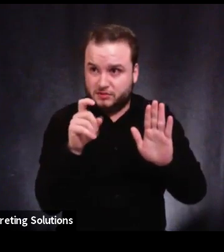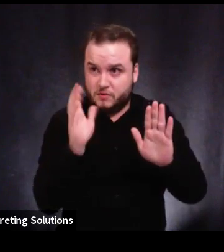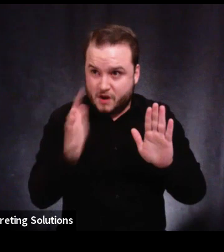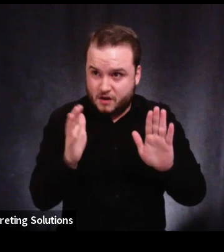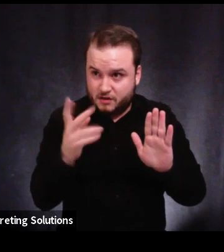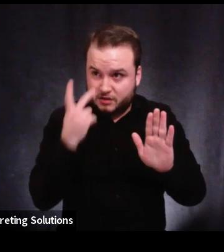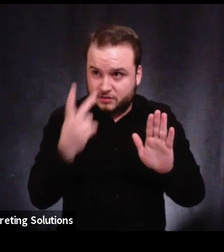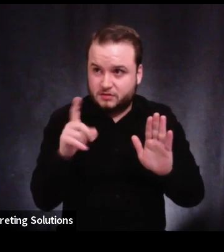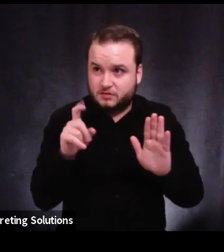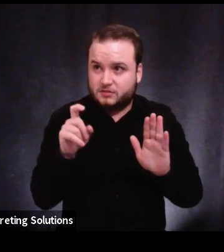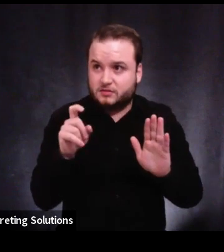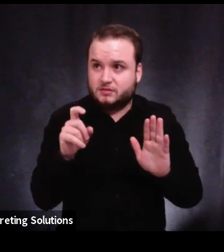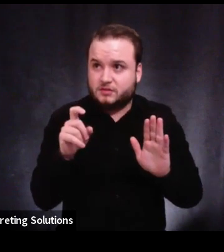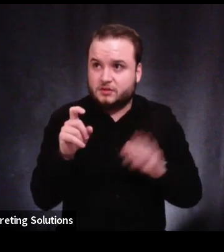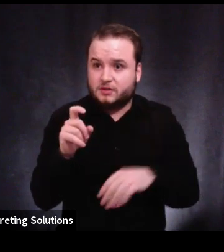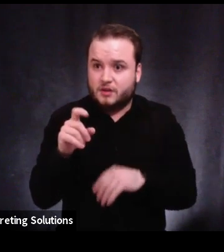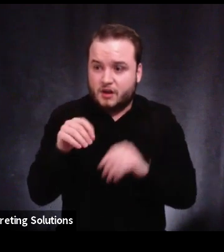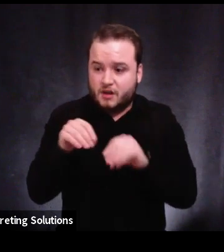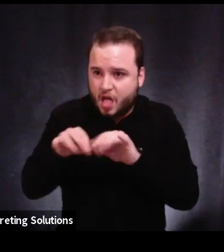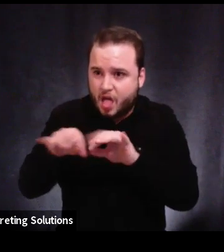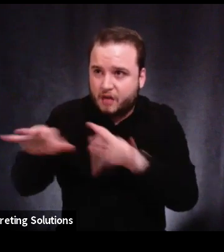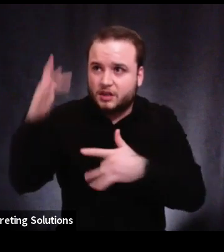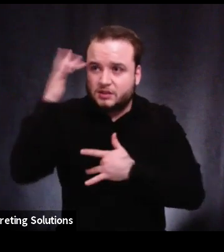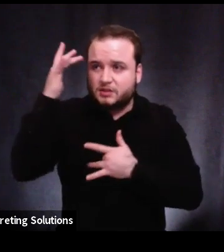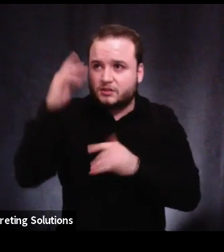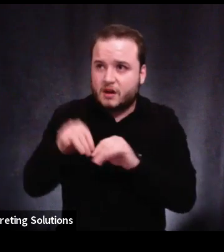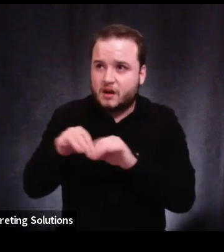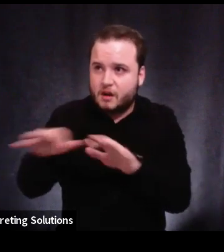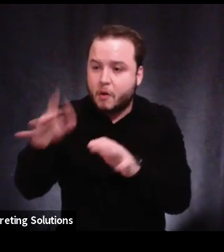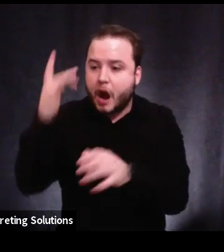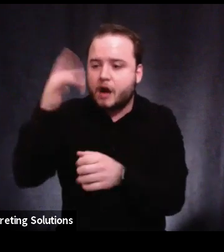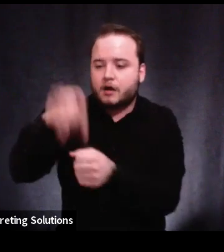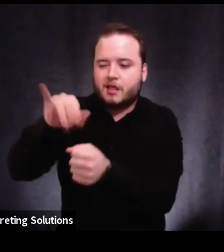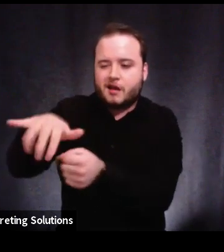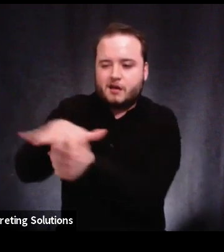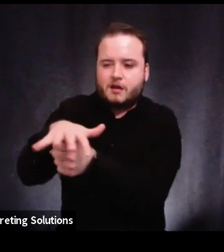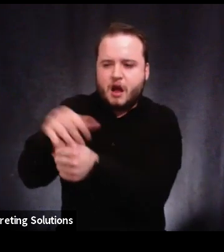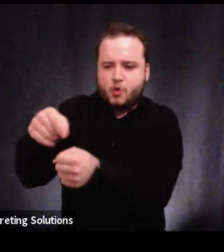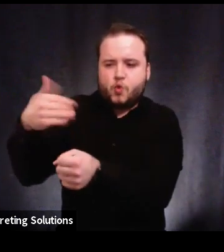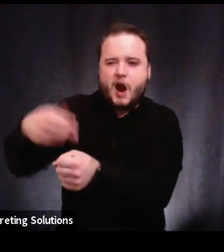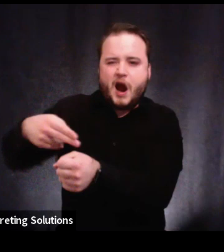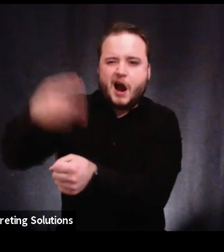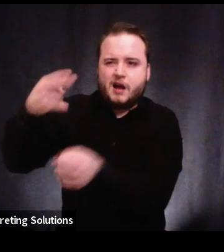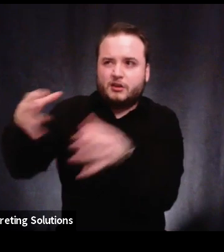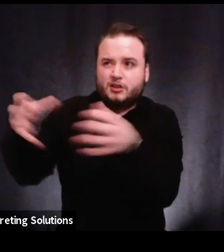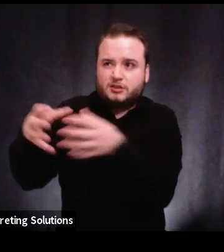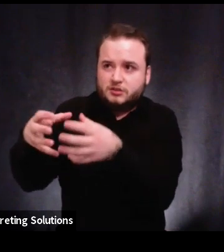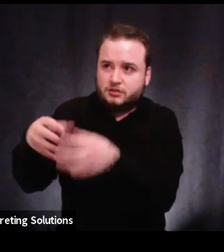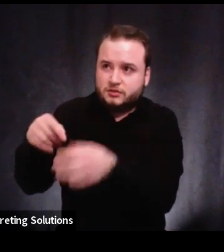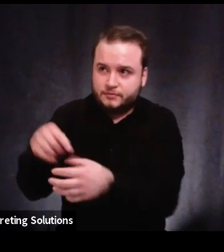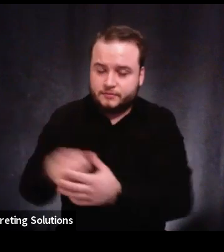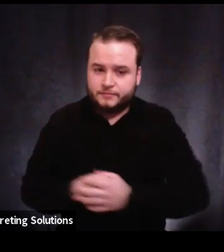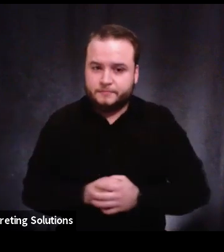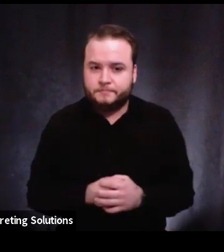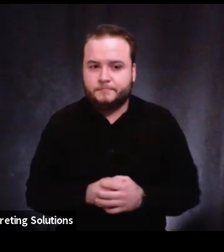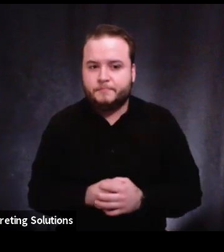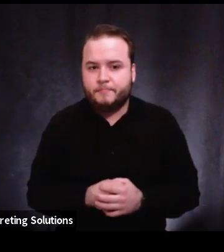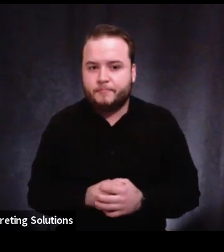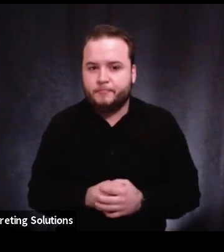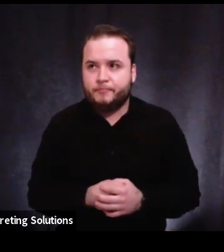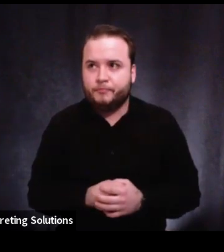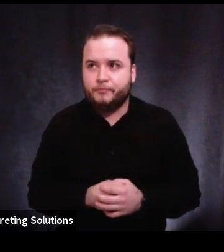virus moves beyond congregate settings? I may be drawing conclusions, but please enlighten me on that. Thank you. Sure, Bill, I'm going to turn